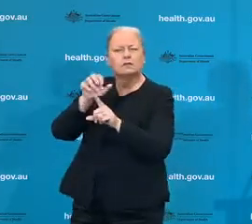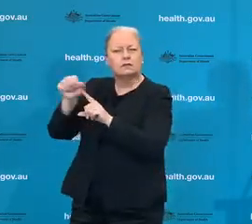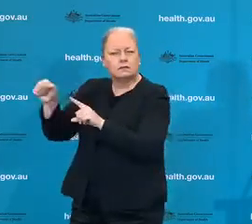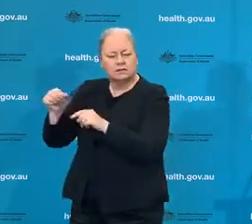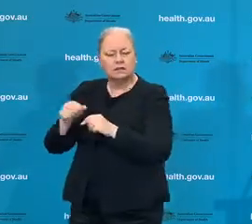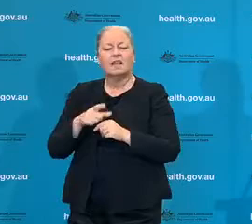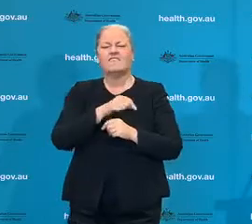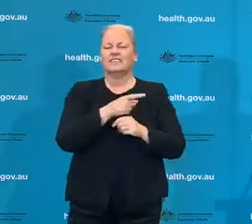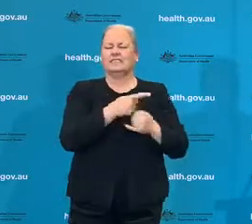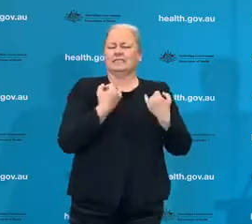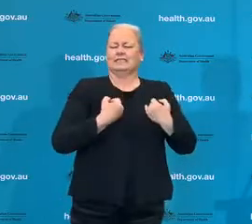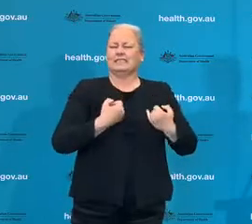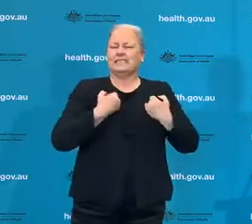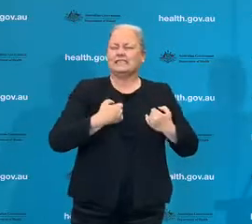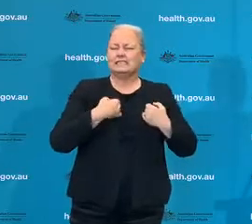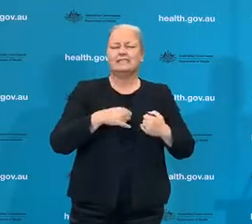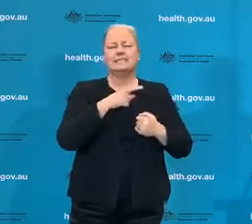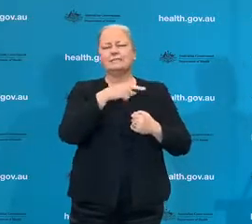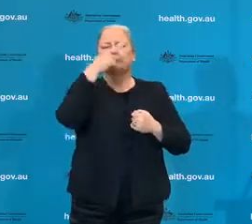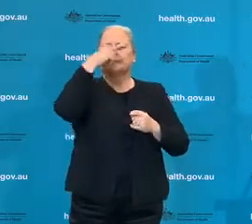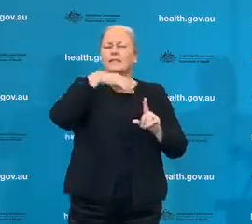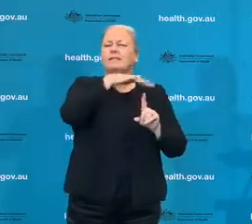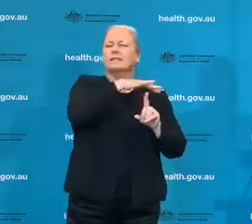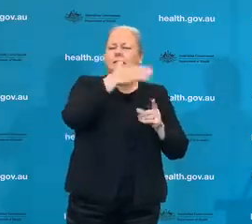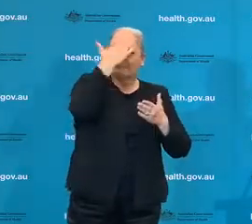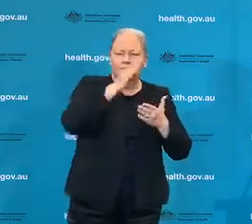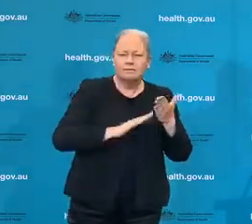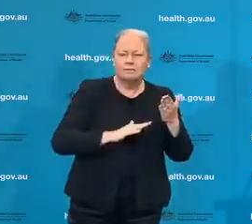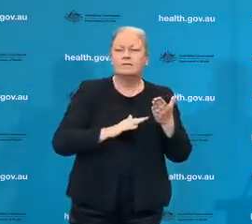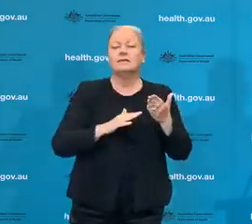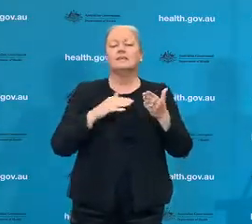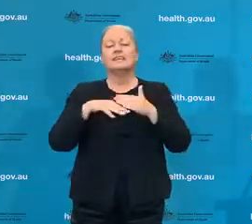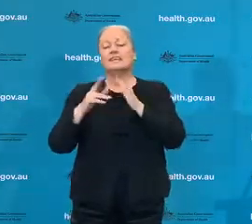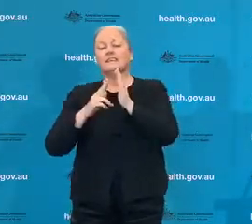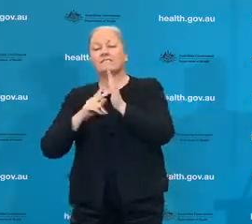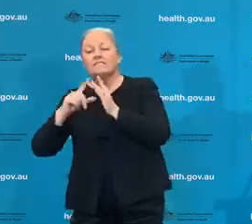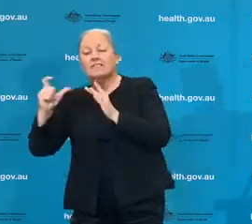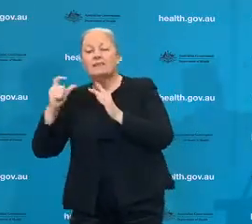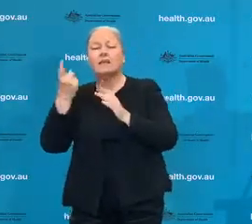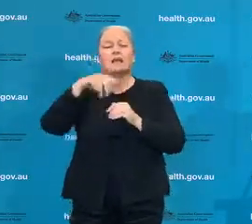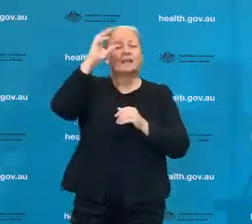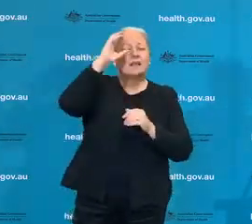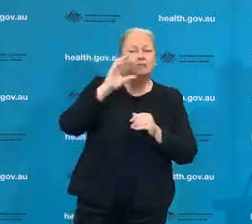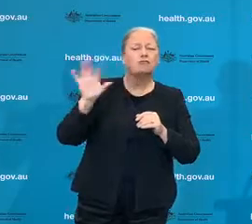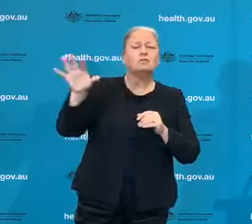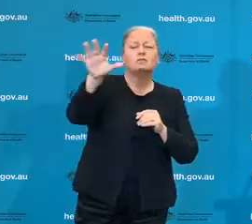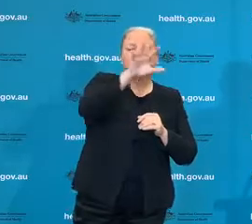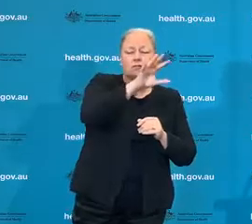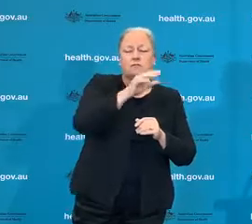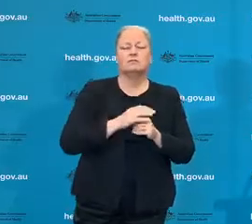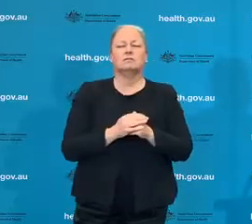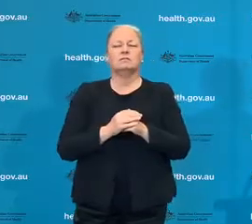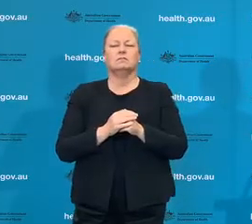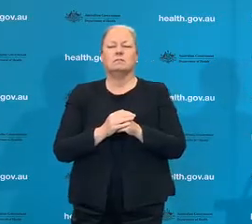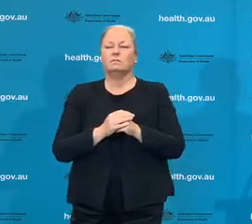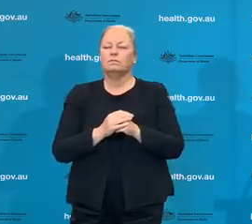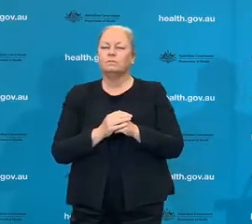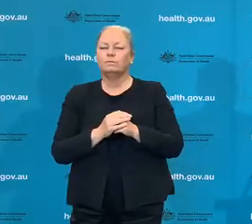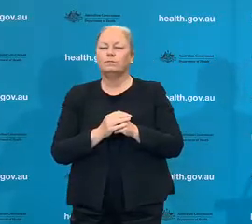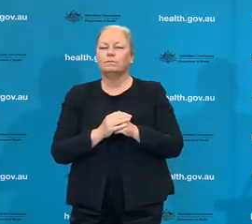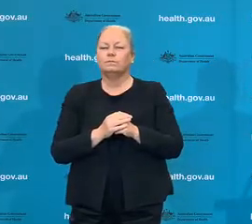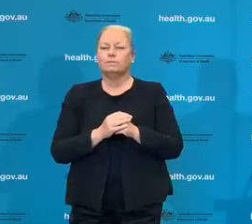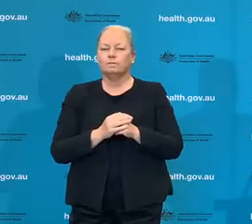detectives and public health units themselves out into the suburbs, out into the regions of Victoria, and the high-level delegation, including